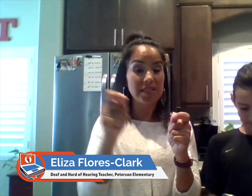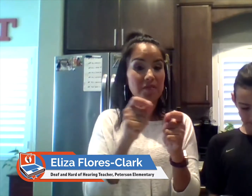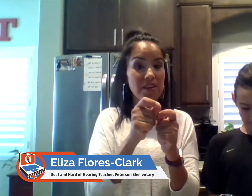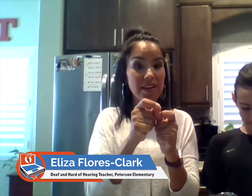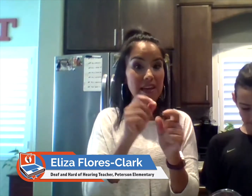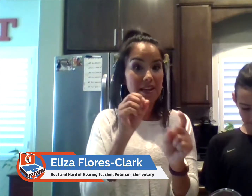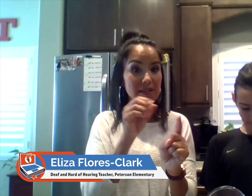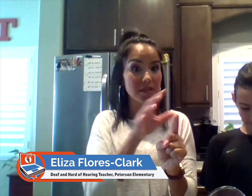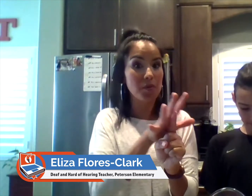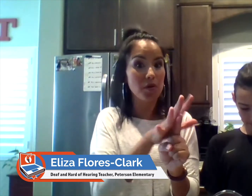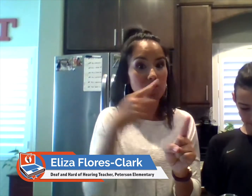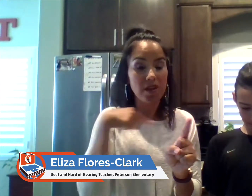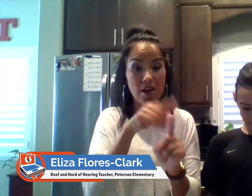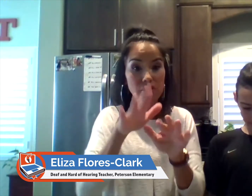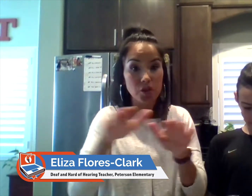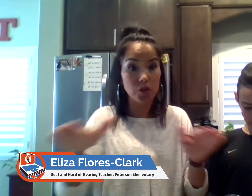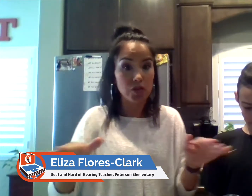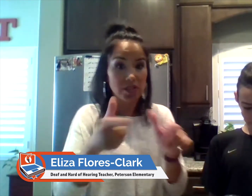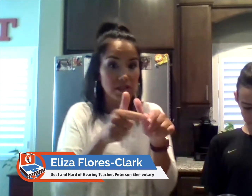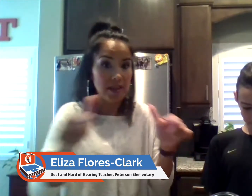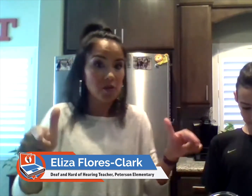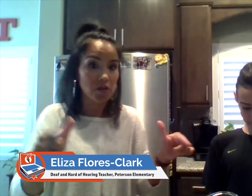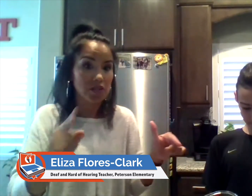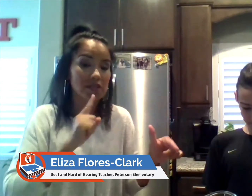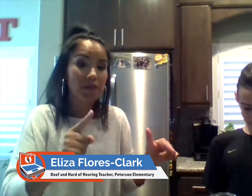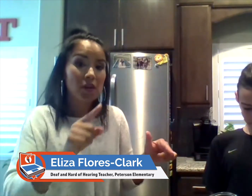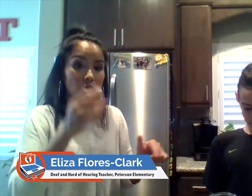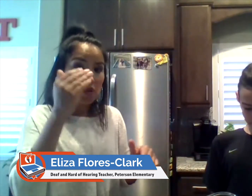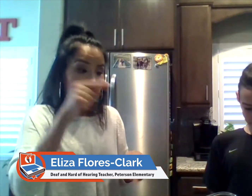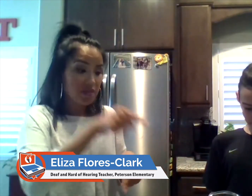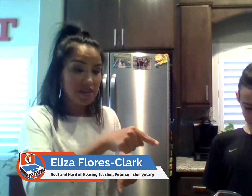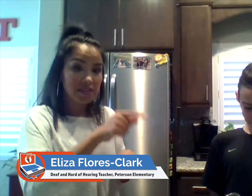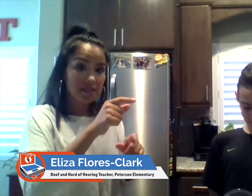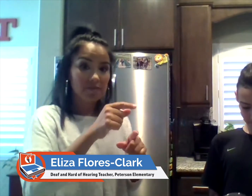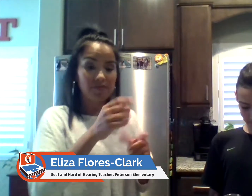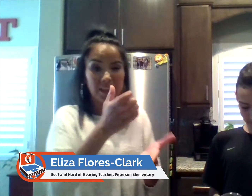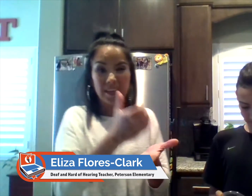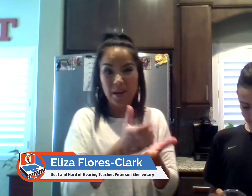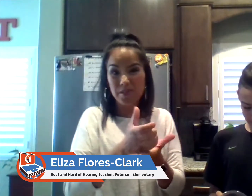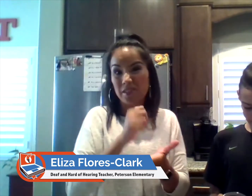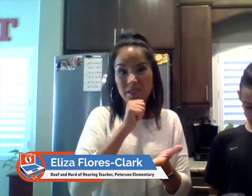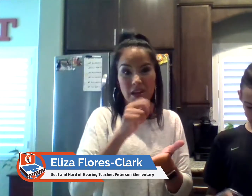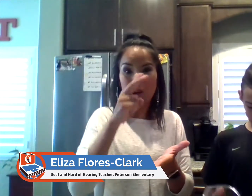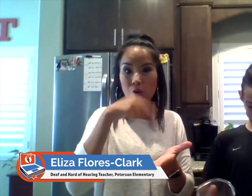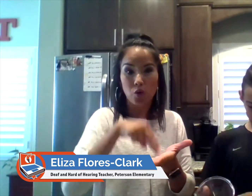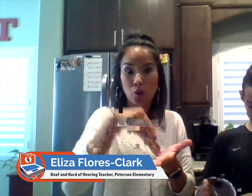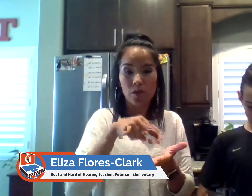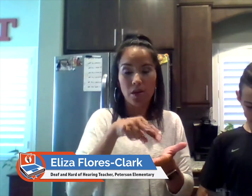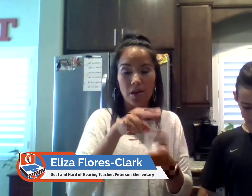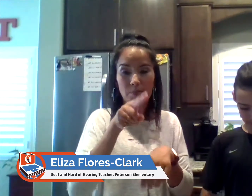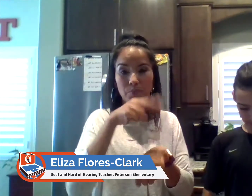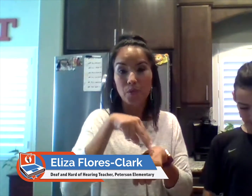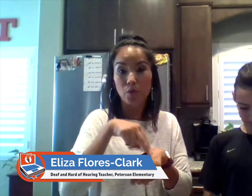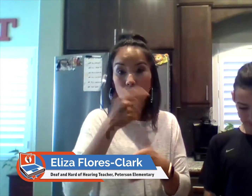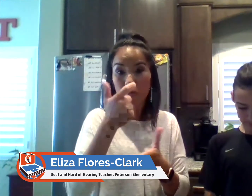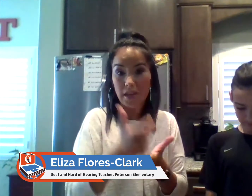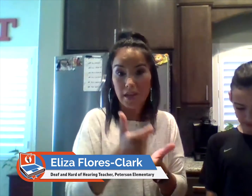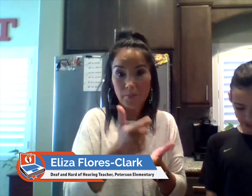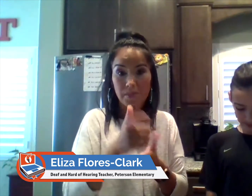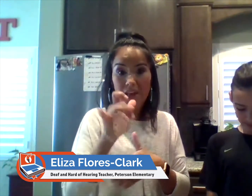specific and expose our children to languages, this cup is just not a normal cup